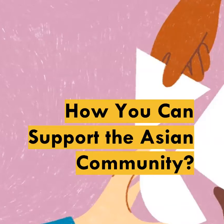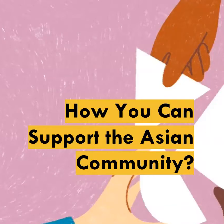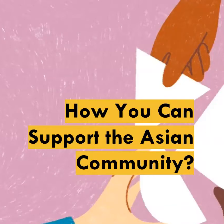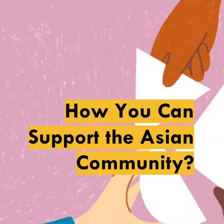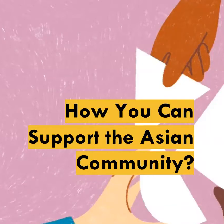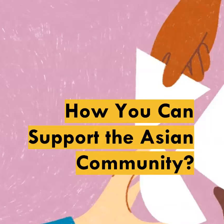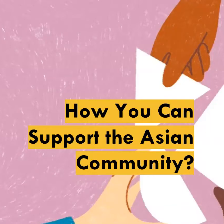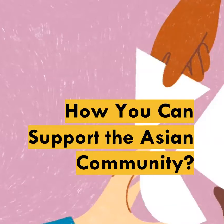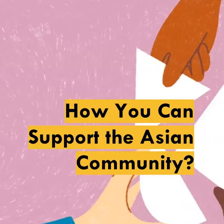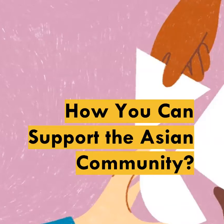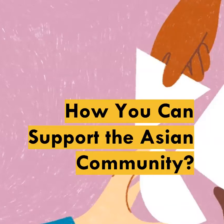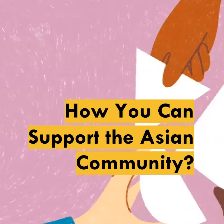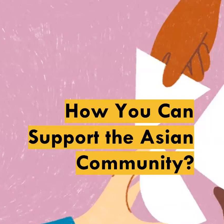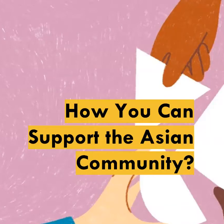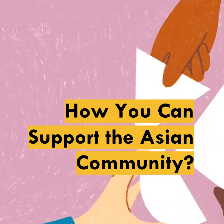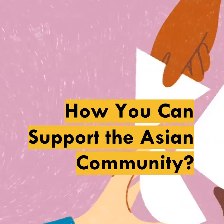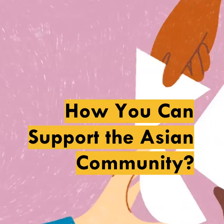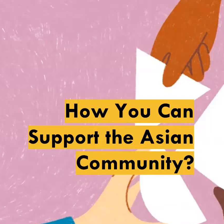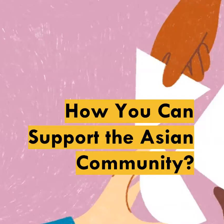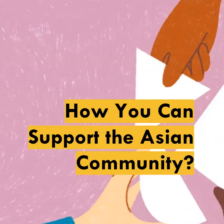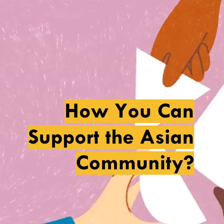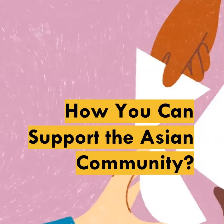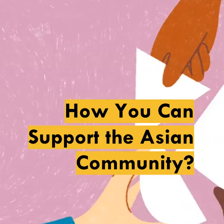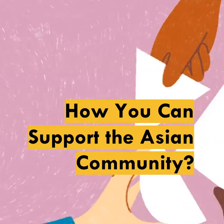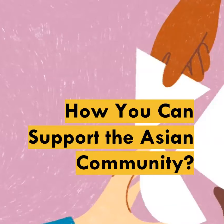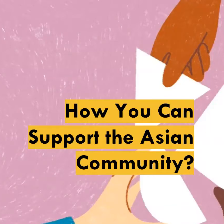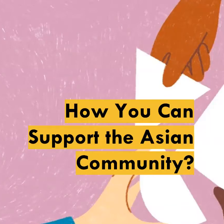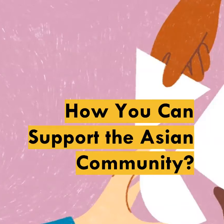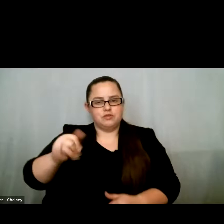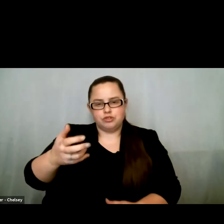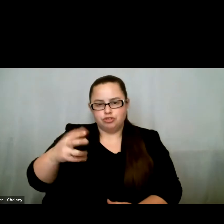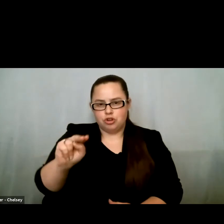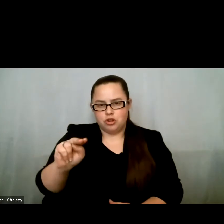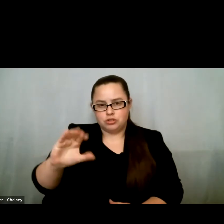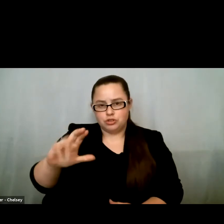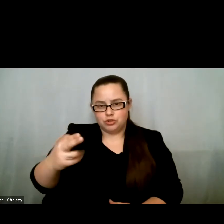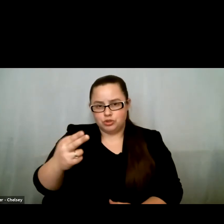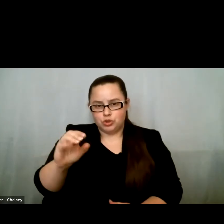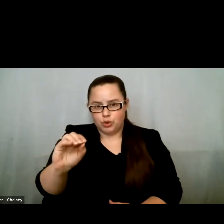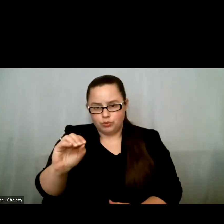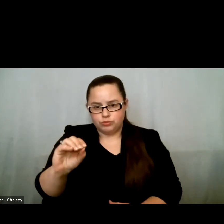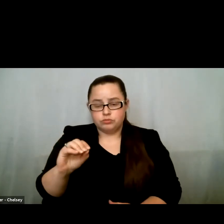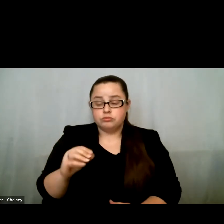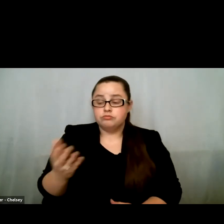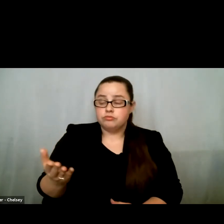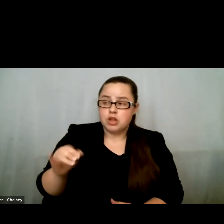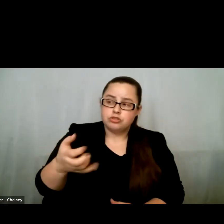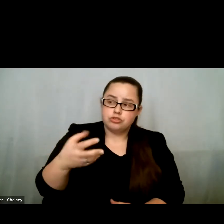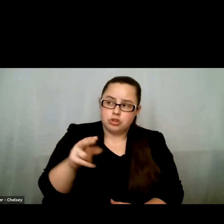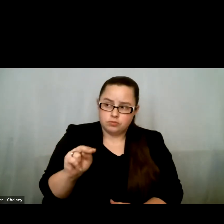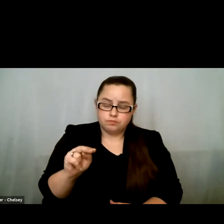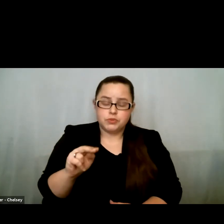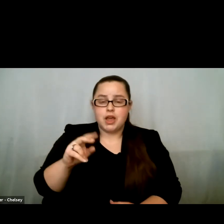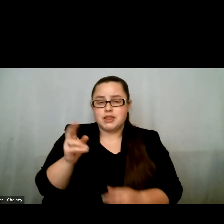hear from our presenters, and the first question is for John Cho. John, the history of violence